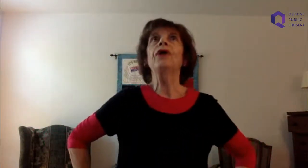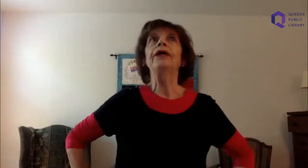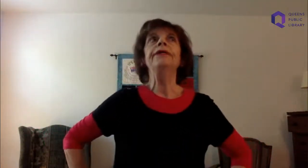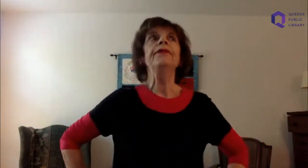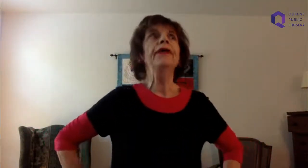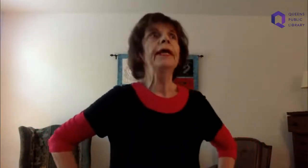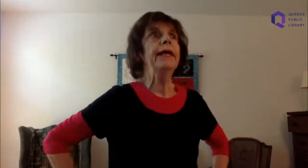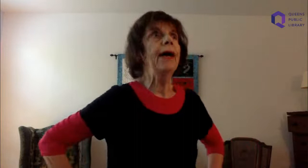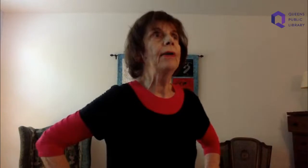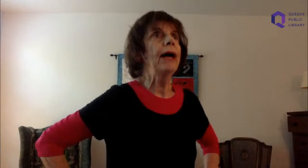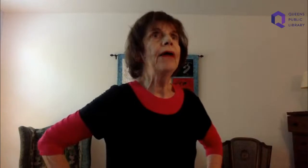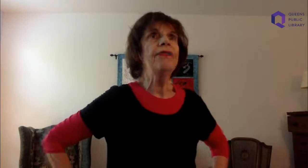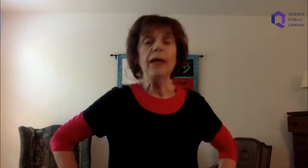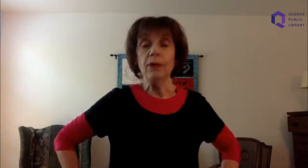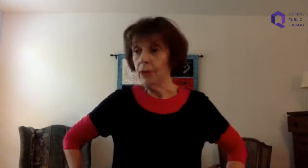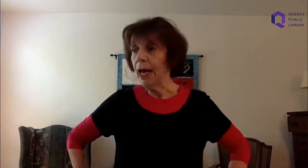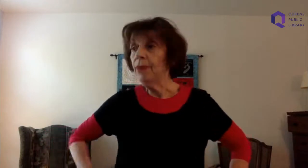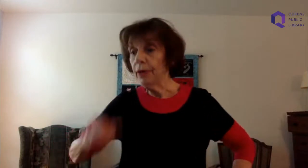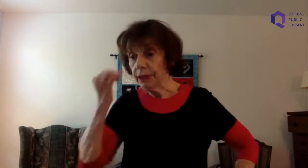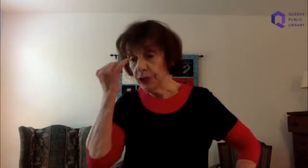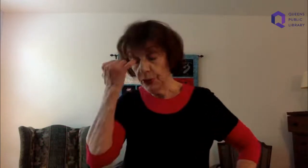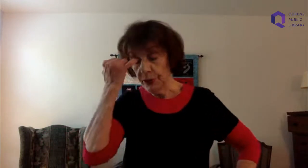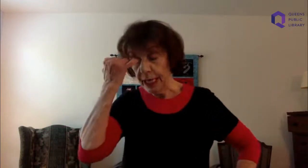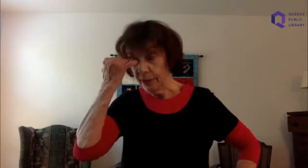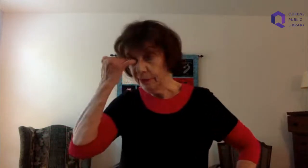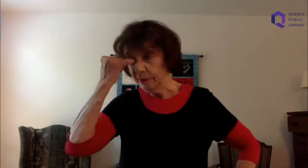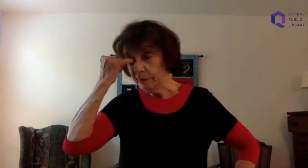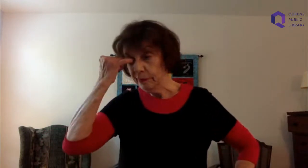Trying to think now. I think what I'm going to do now